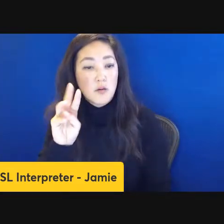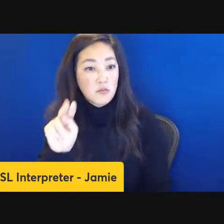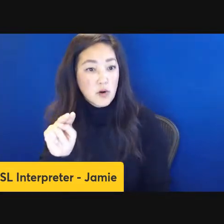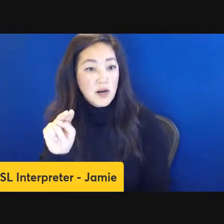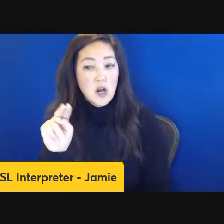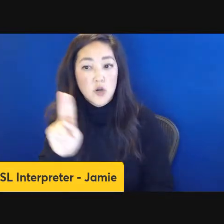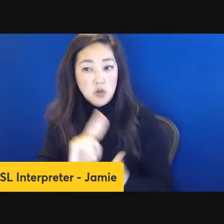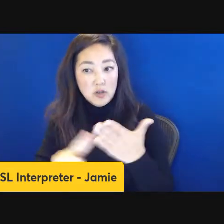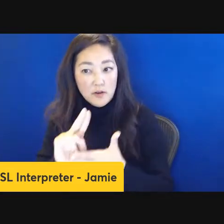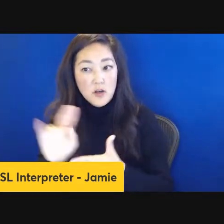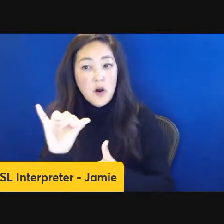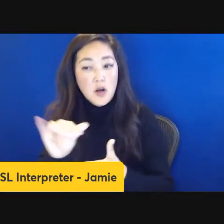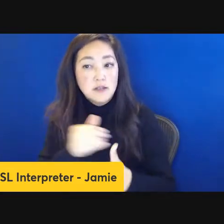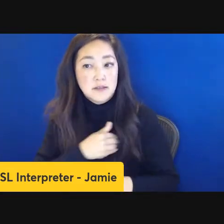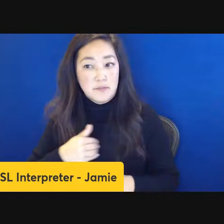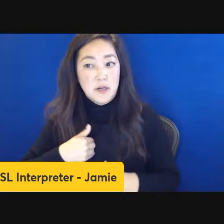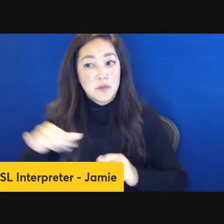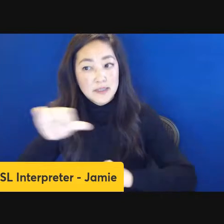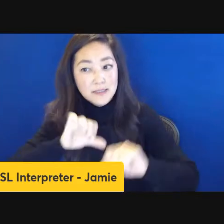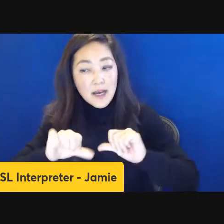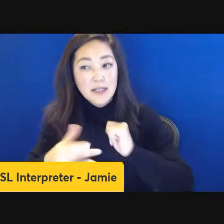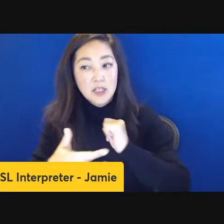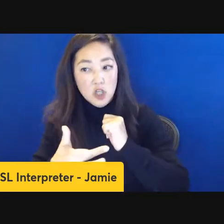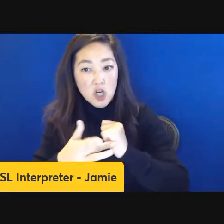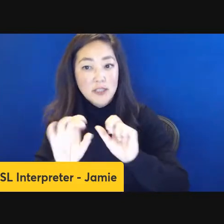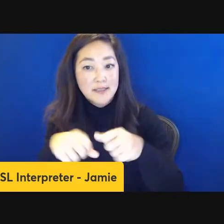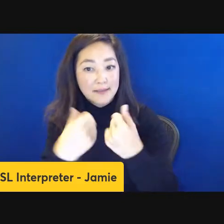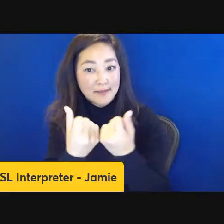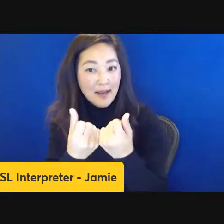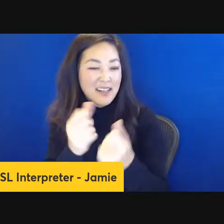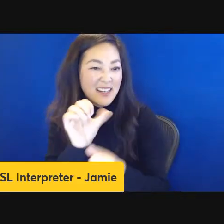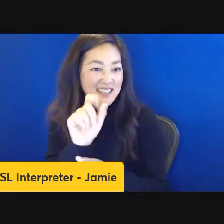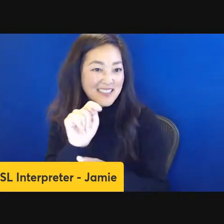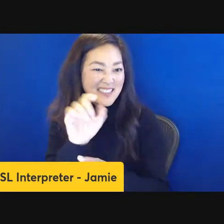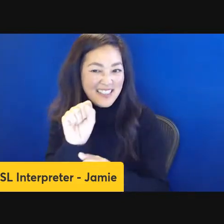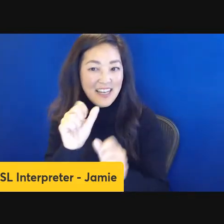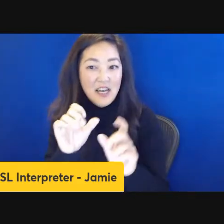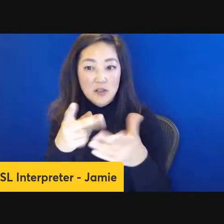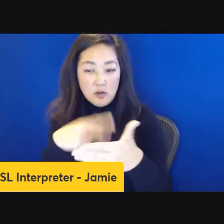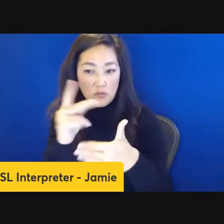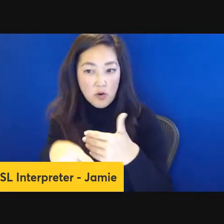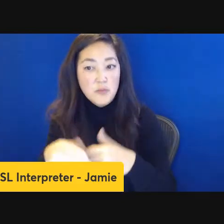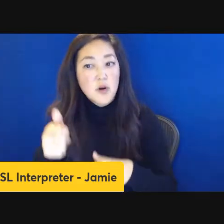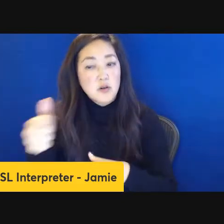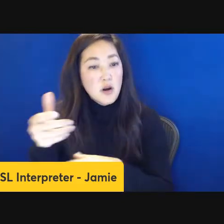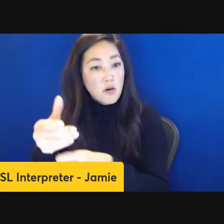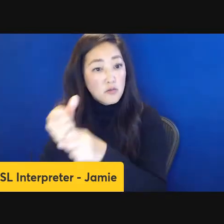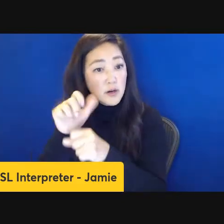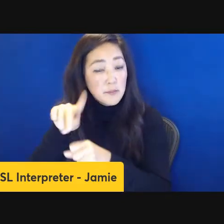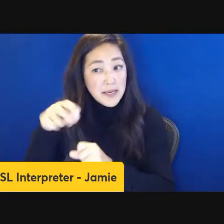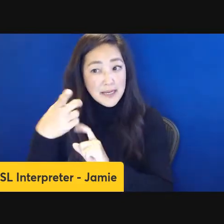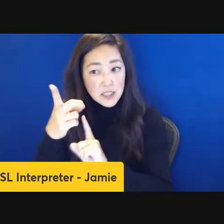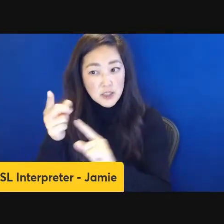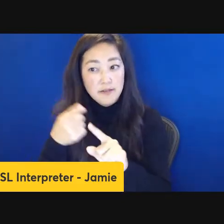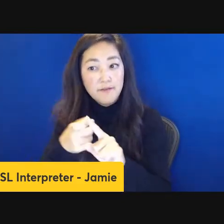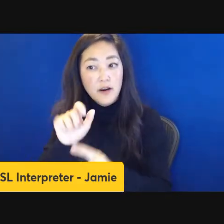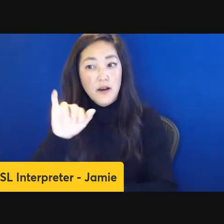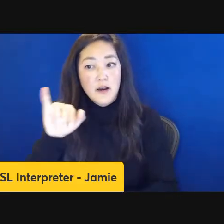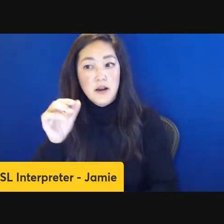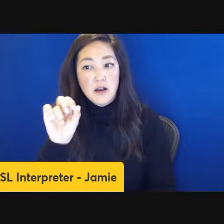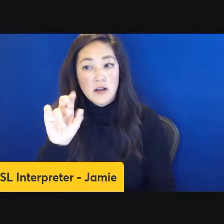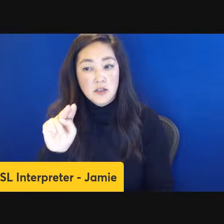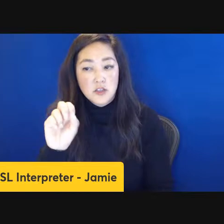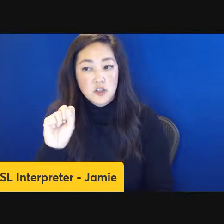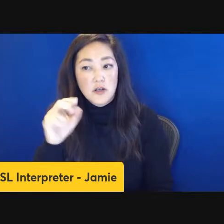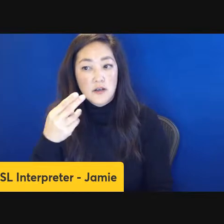of the Science, Technology, and Society program. Professor Braun received her PhD from the Johns Hopkins